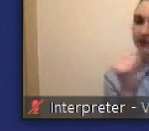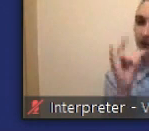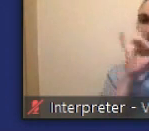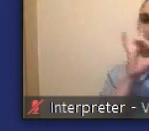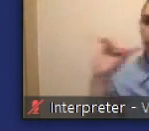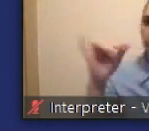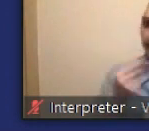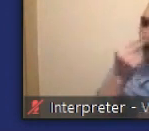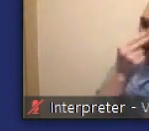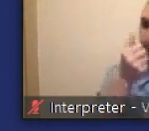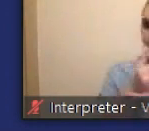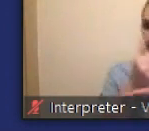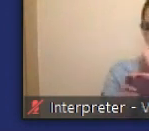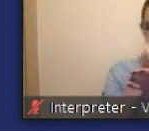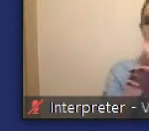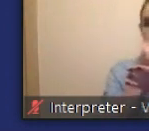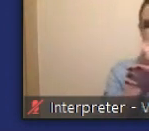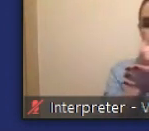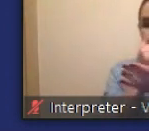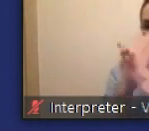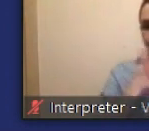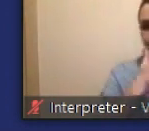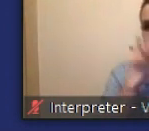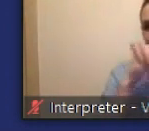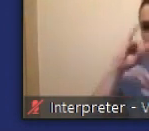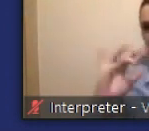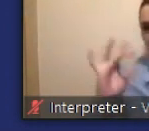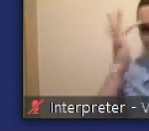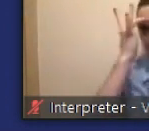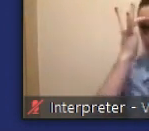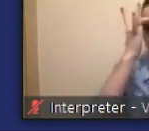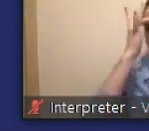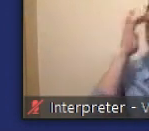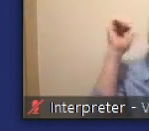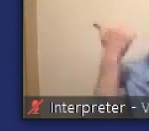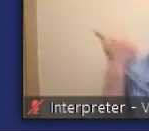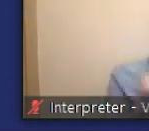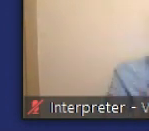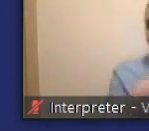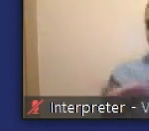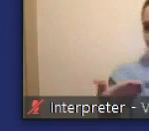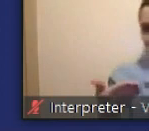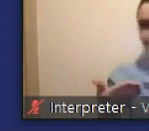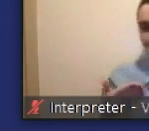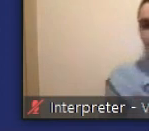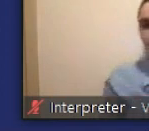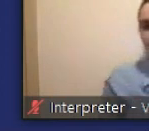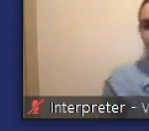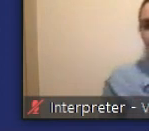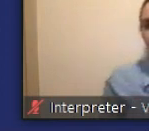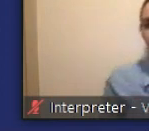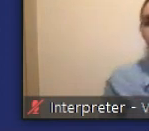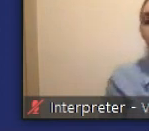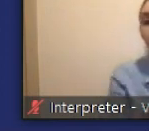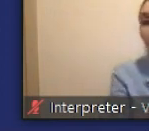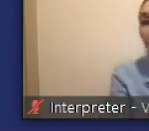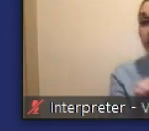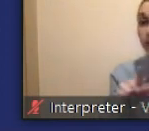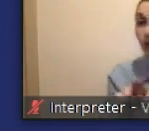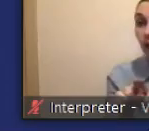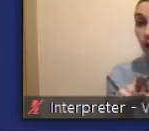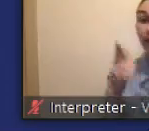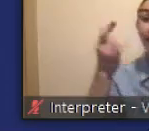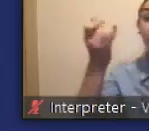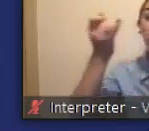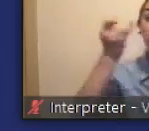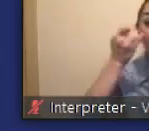effective against preventing severe disease in individuals. And the news is even better when we look at protection with booster doses. So it